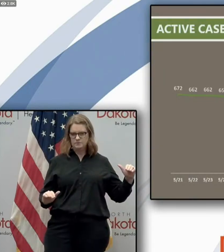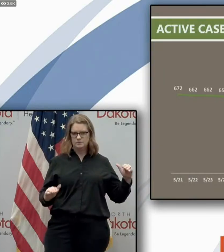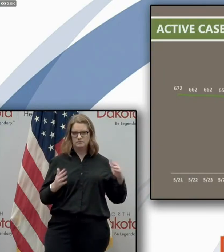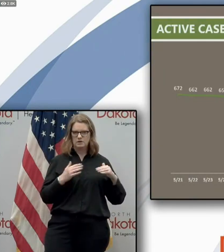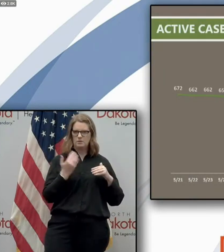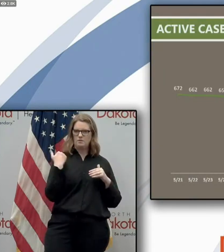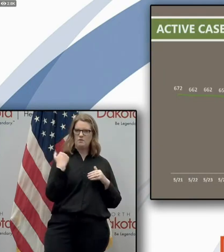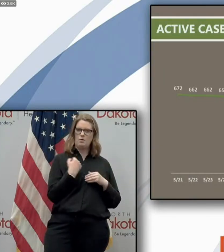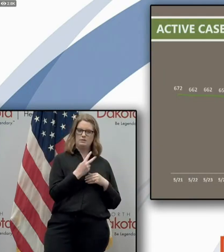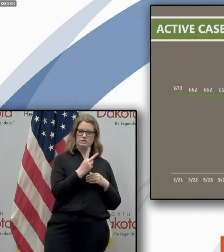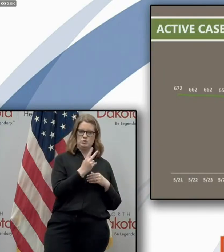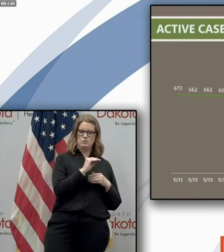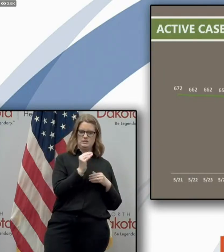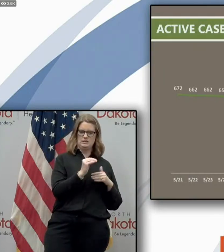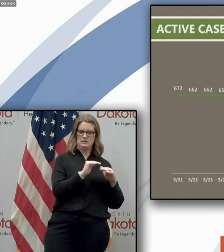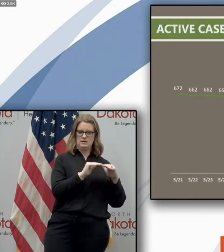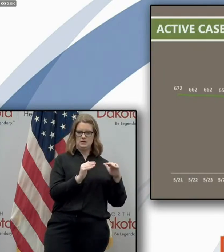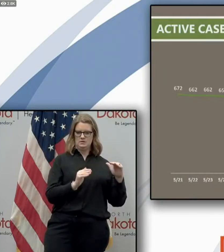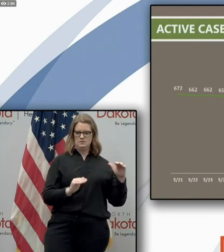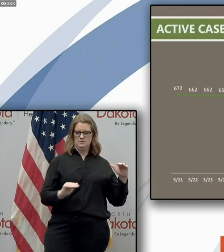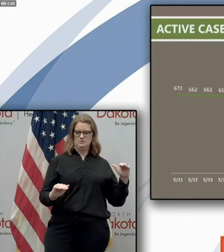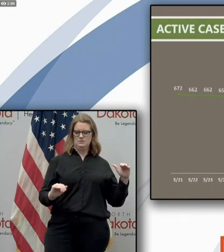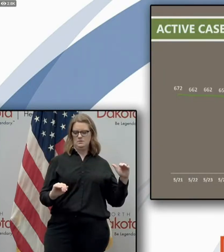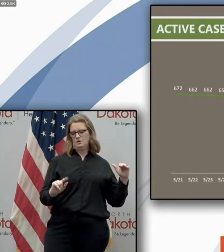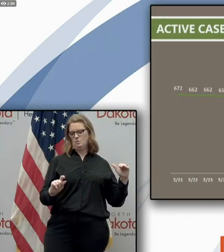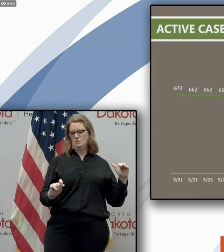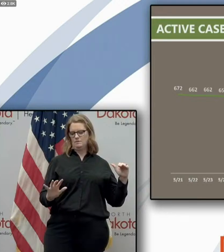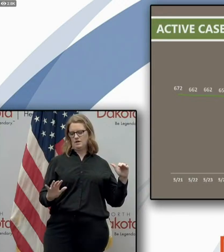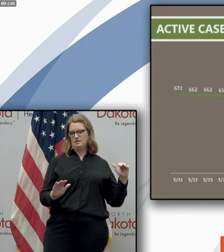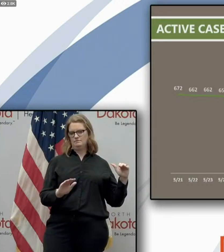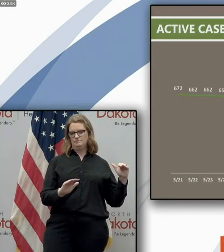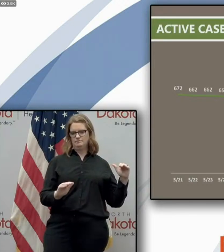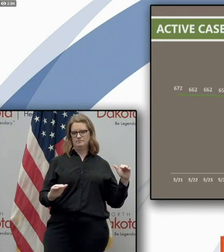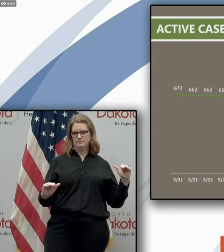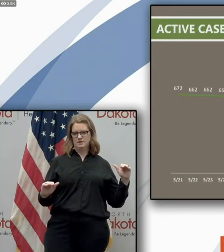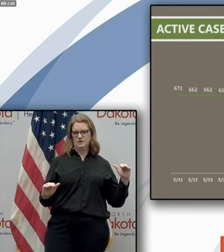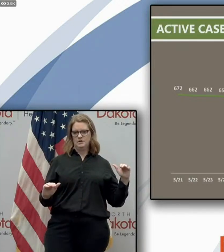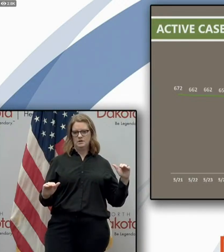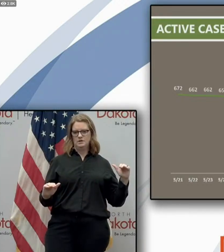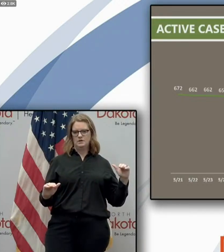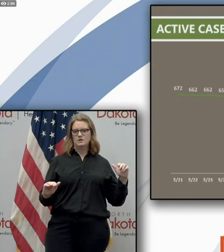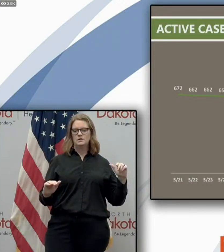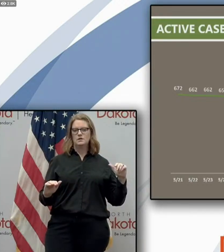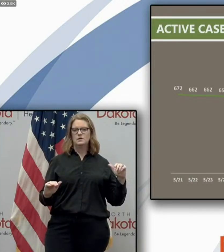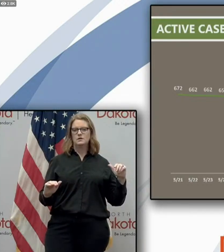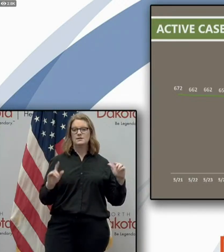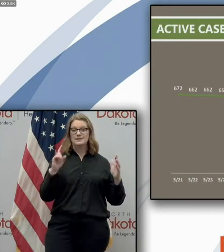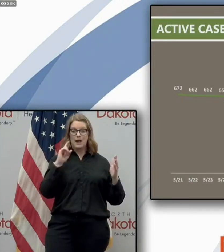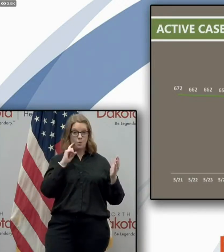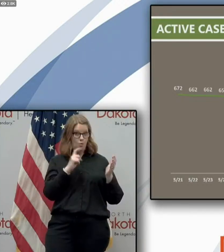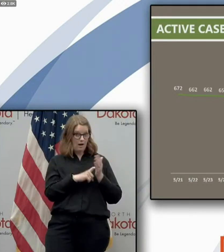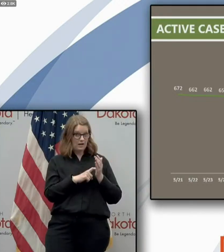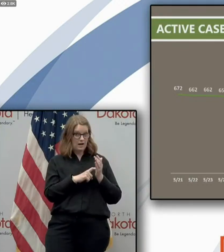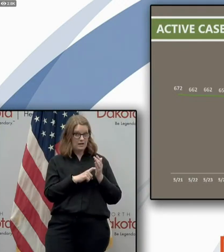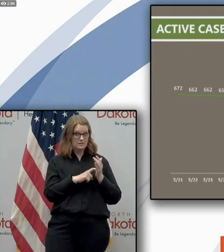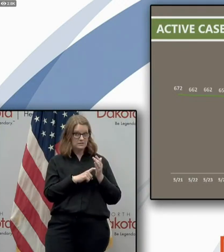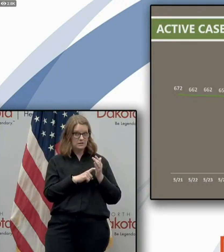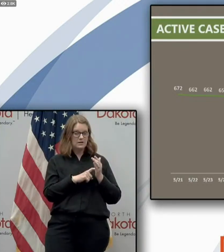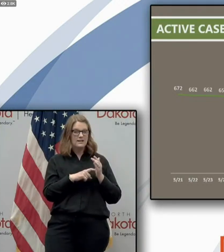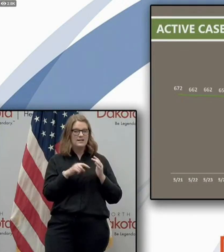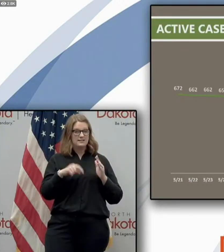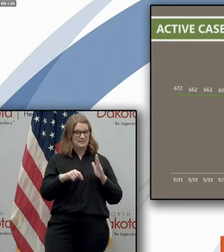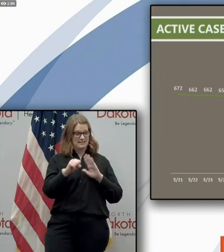now, down into the mid ones for the orange line on the bottom. Again, recognize that as a